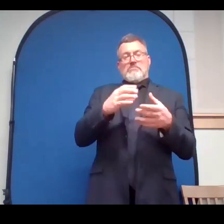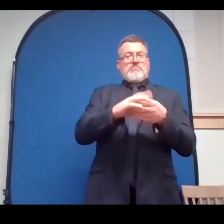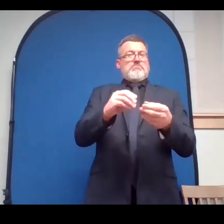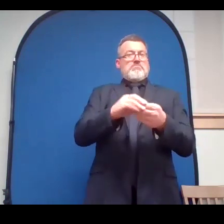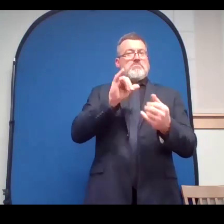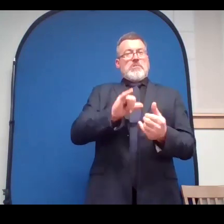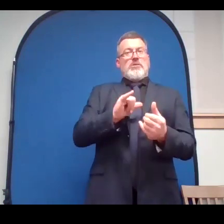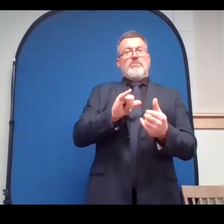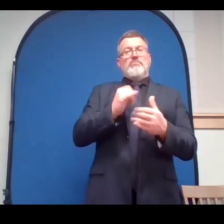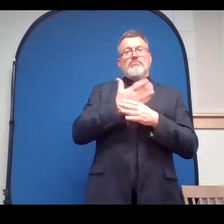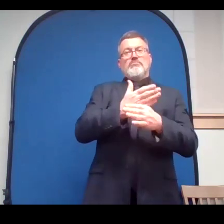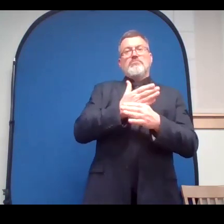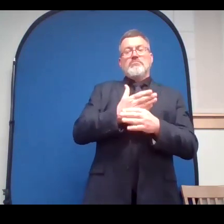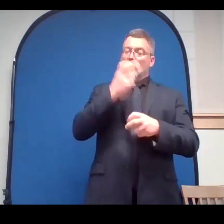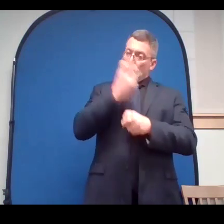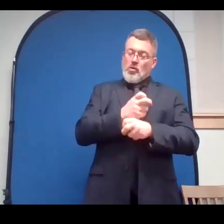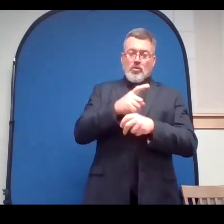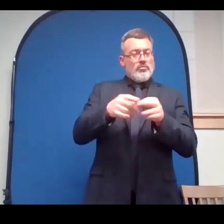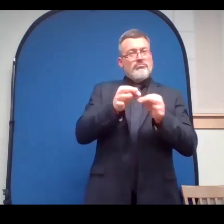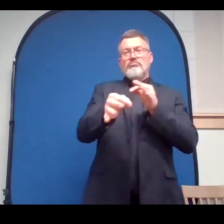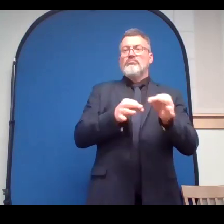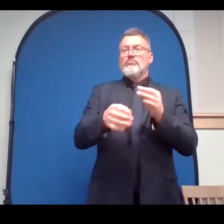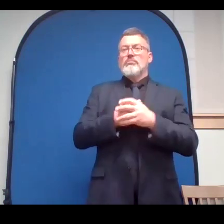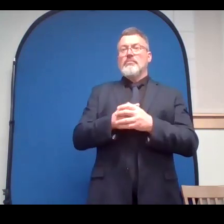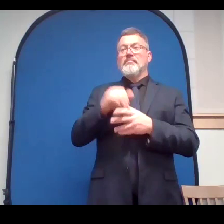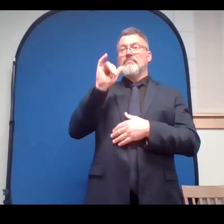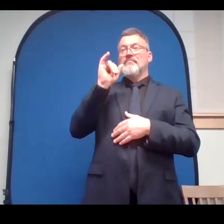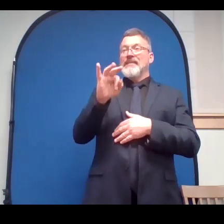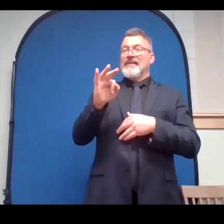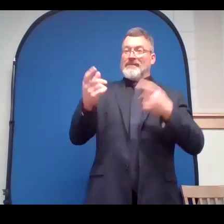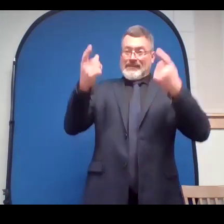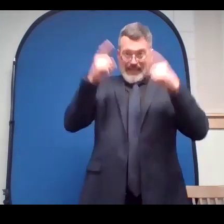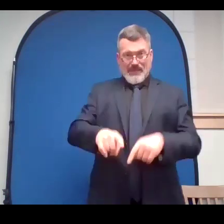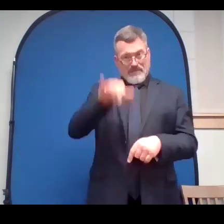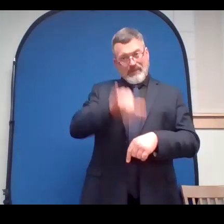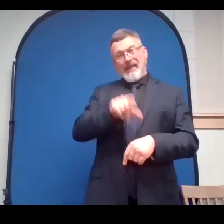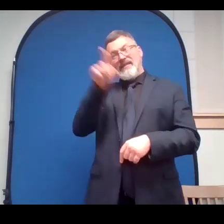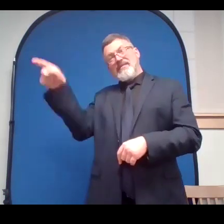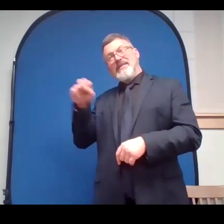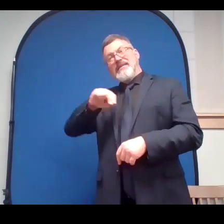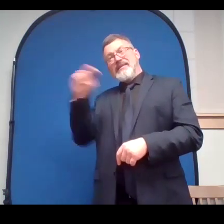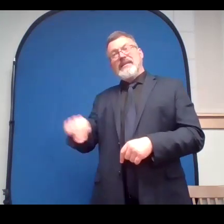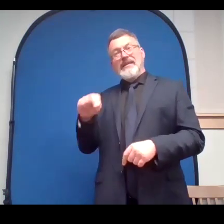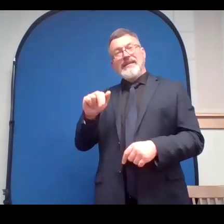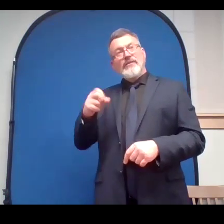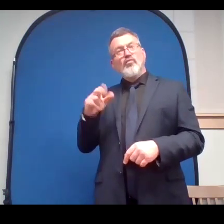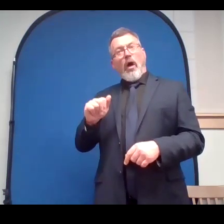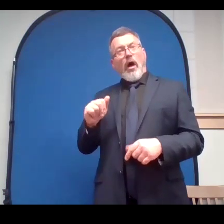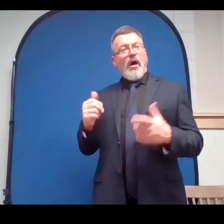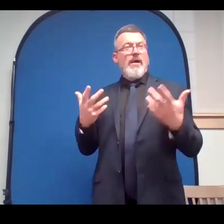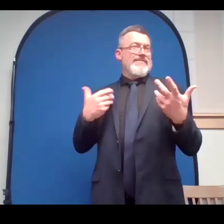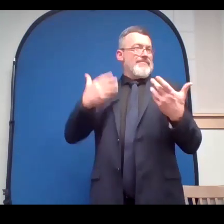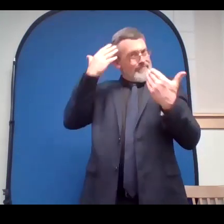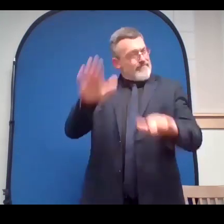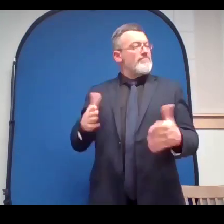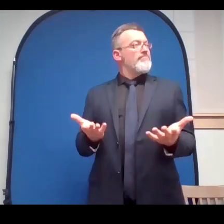it's hard to state, sir, that what we would have done in Nashua, because the supervisors, I'm not sure I believe the county